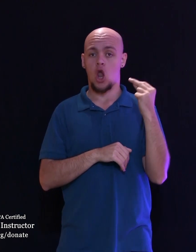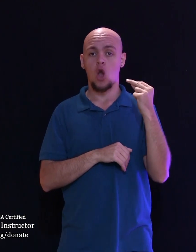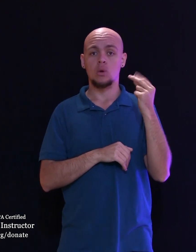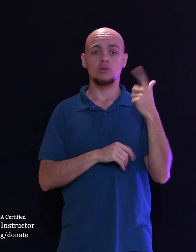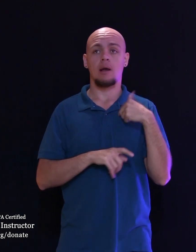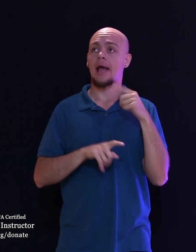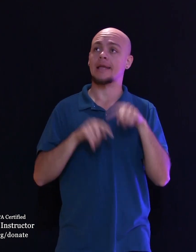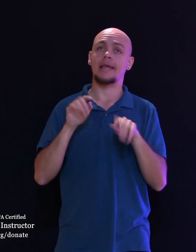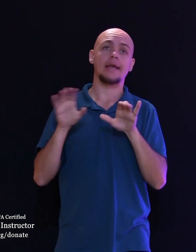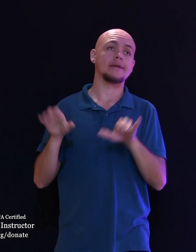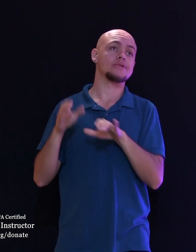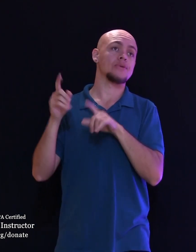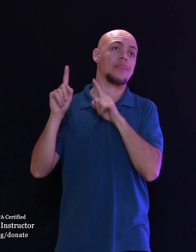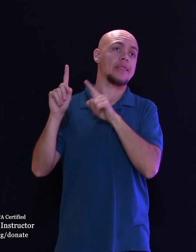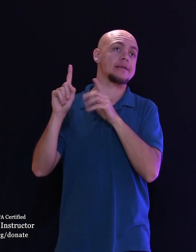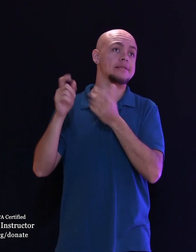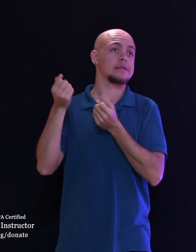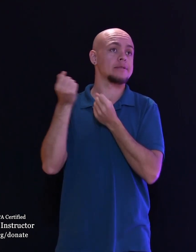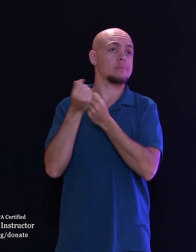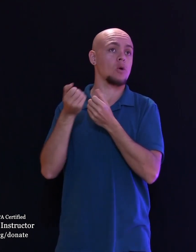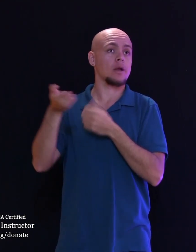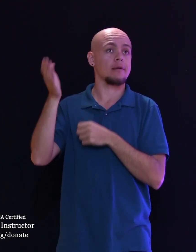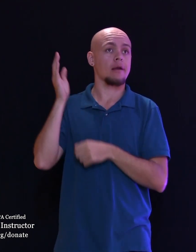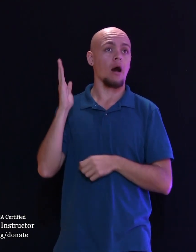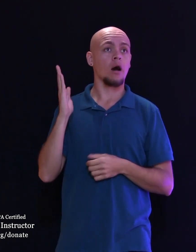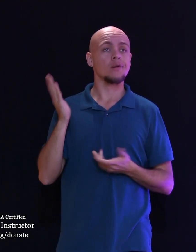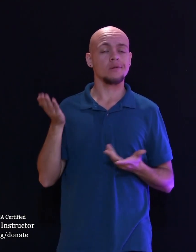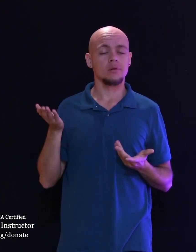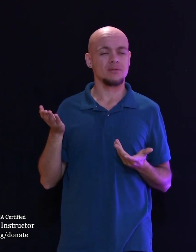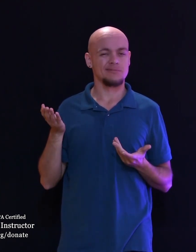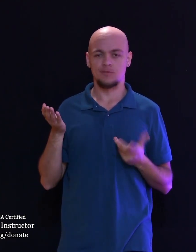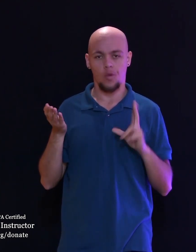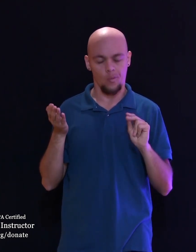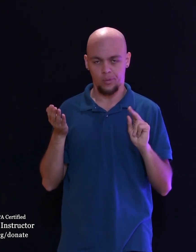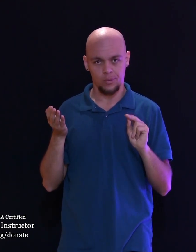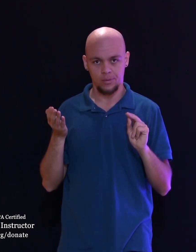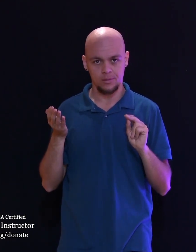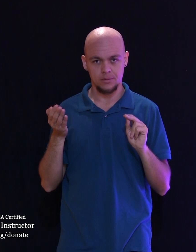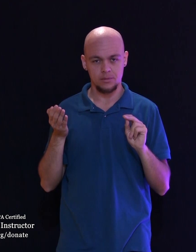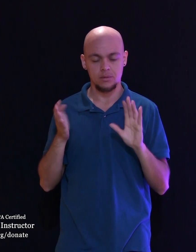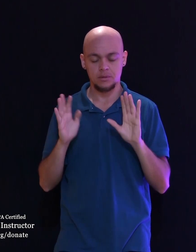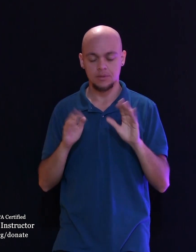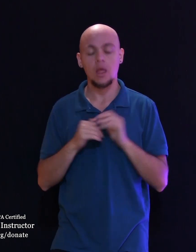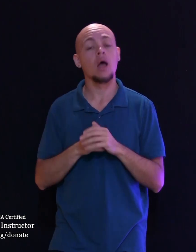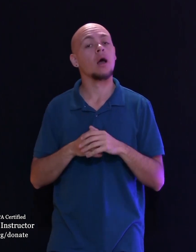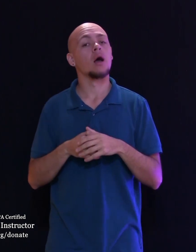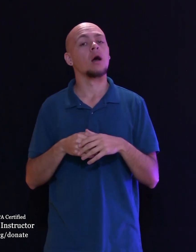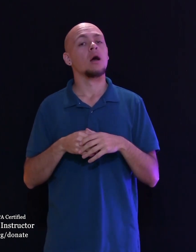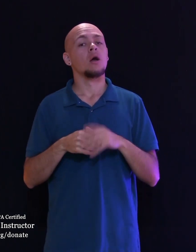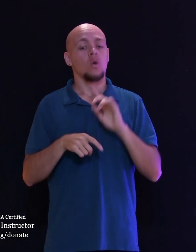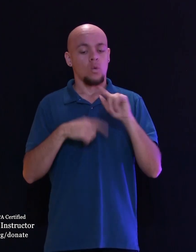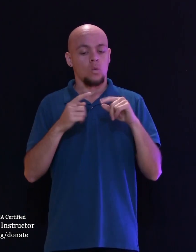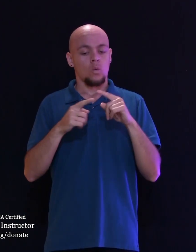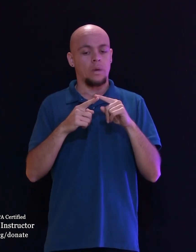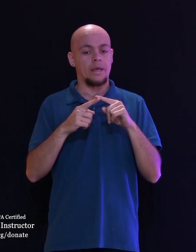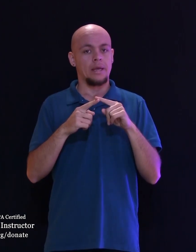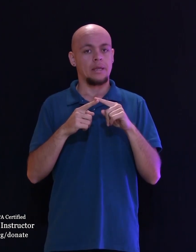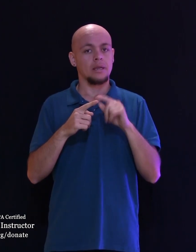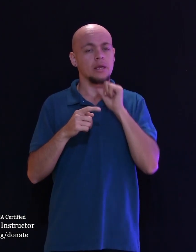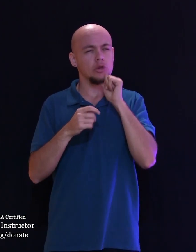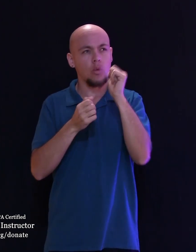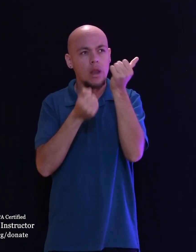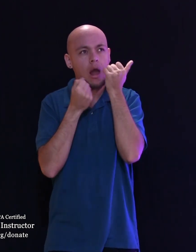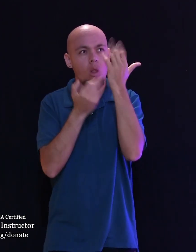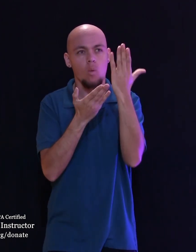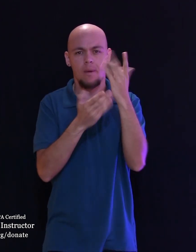When are you allowed to disobey? Now, growing up and being a youth pastor, this was always the question on every